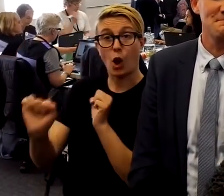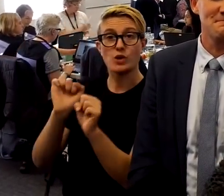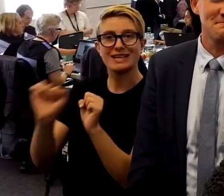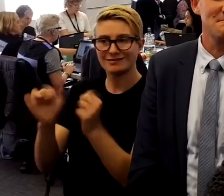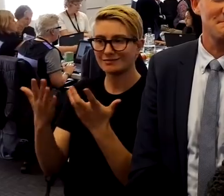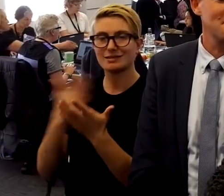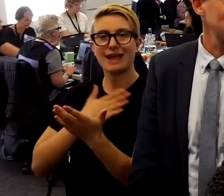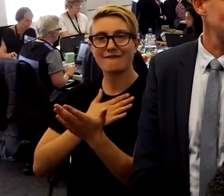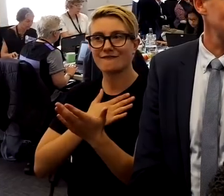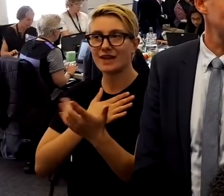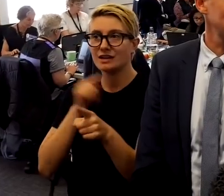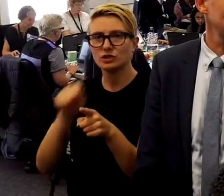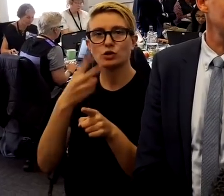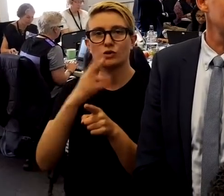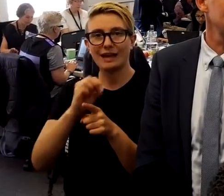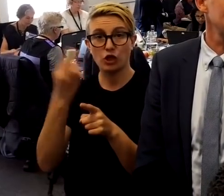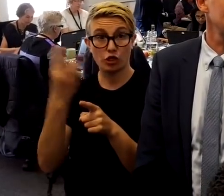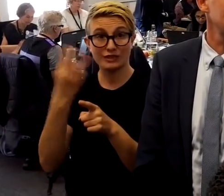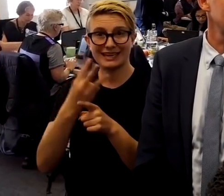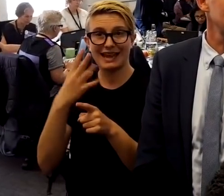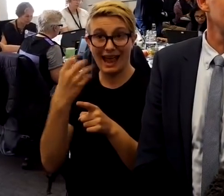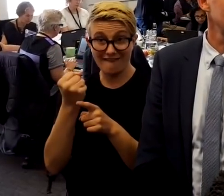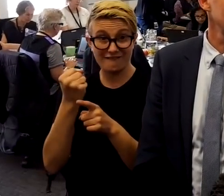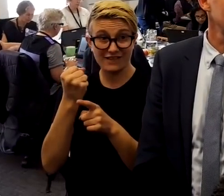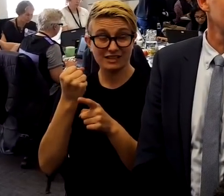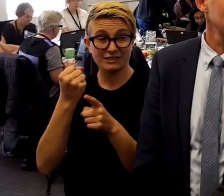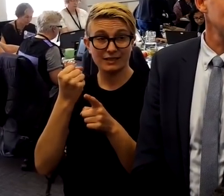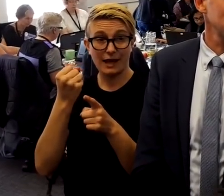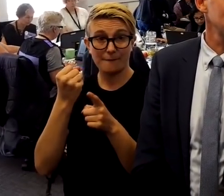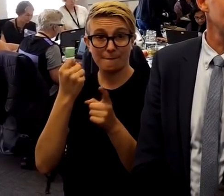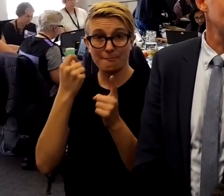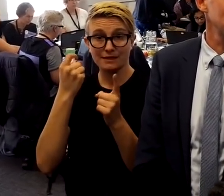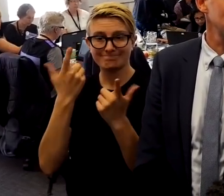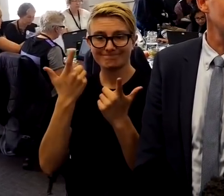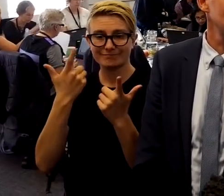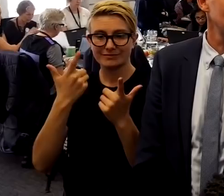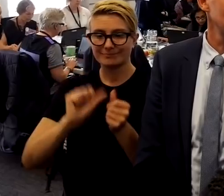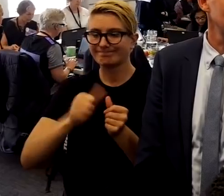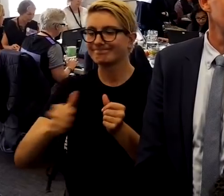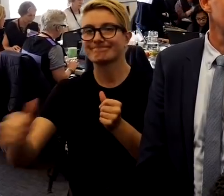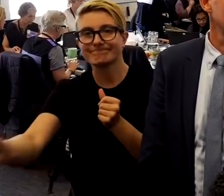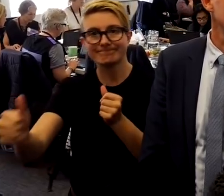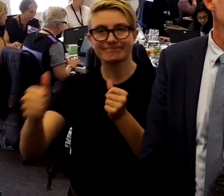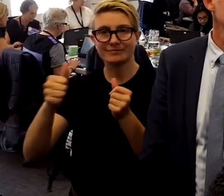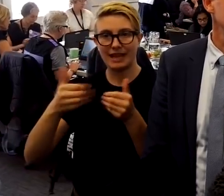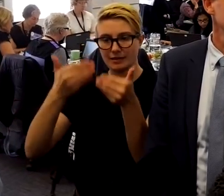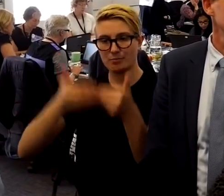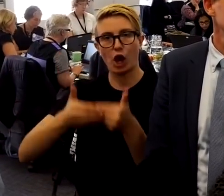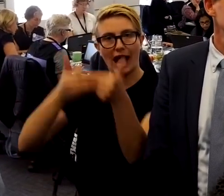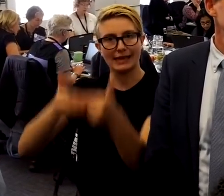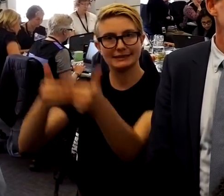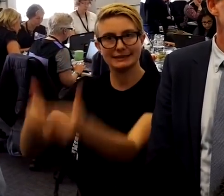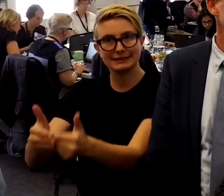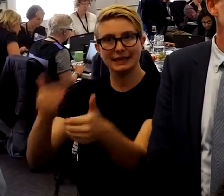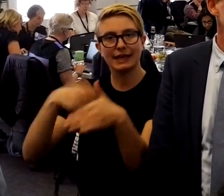going through Featherston Street for a little while. As buildings were being fixed and reopened, we're able to actually remove the blockade. So I'm not